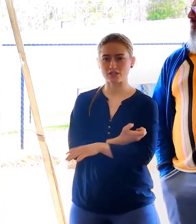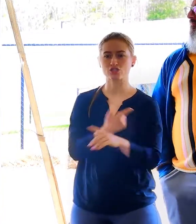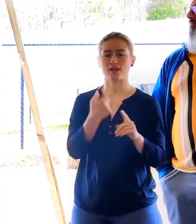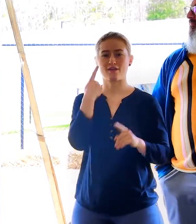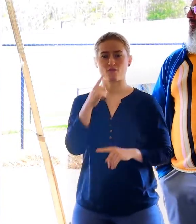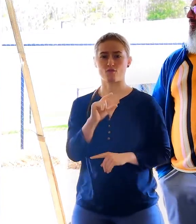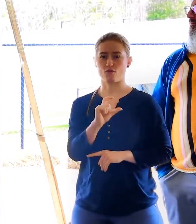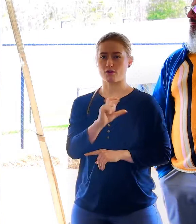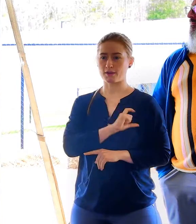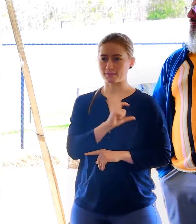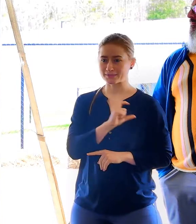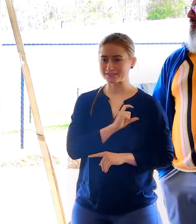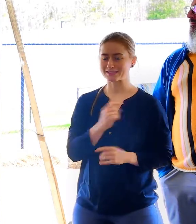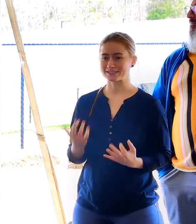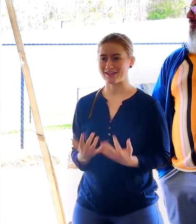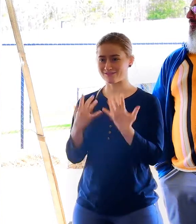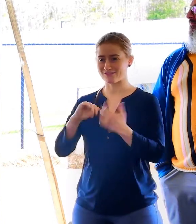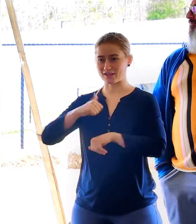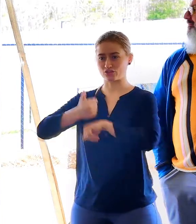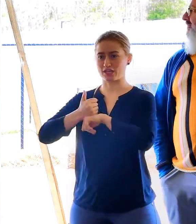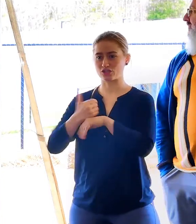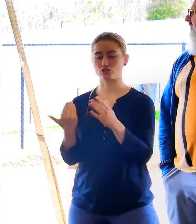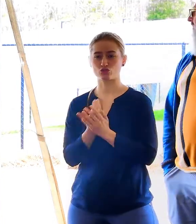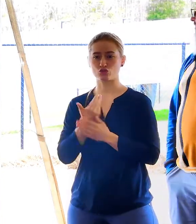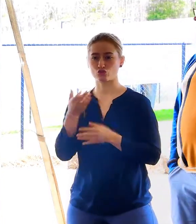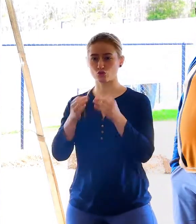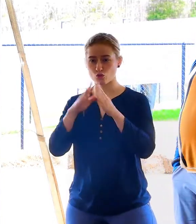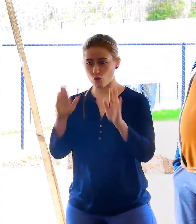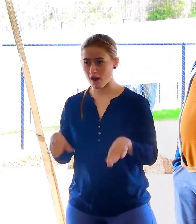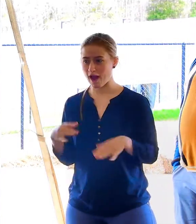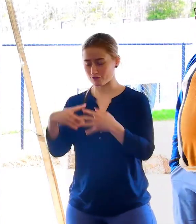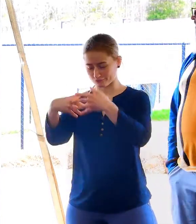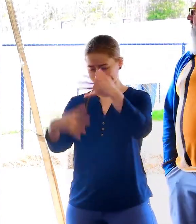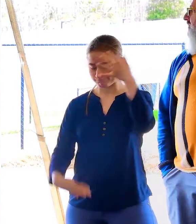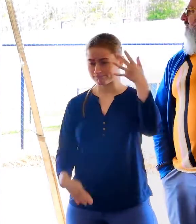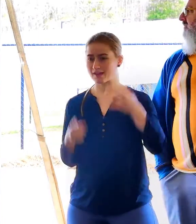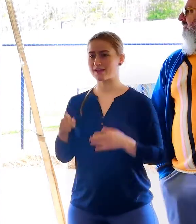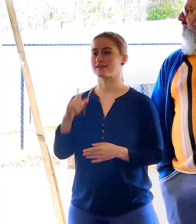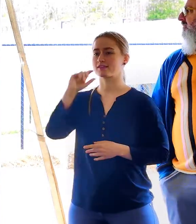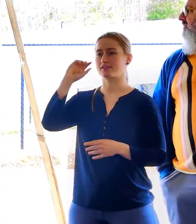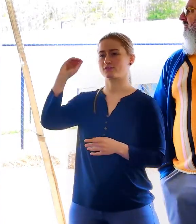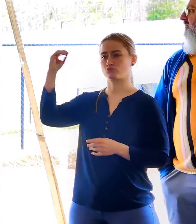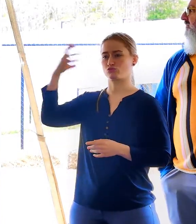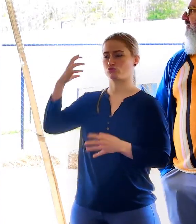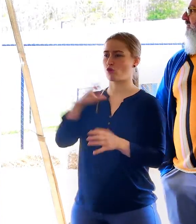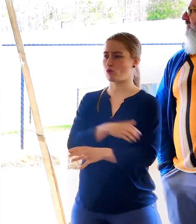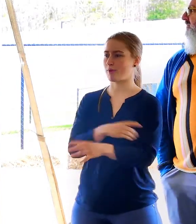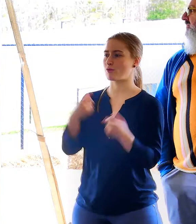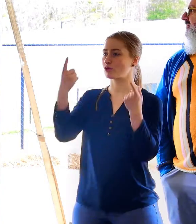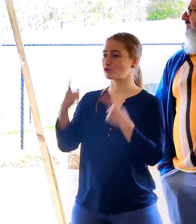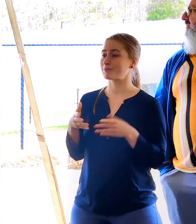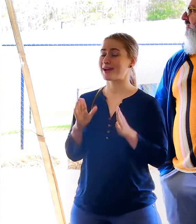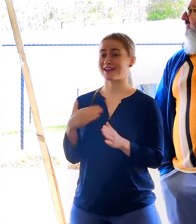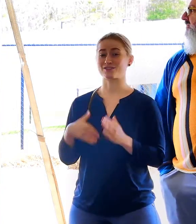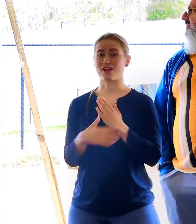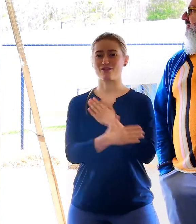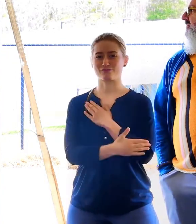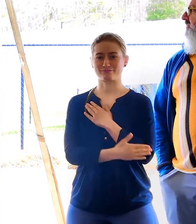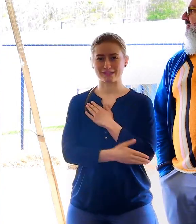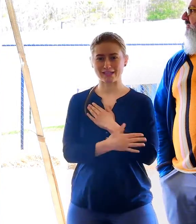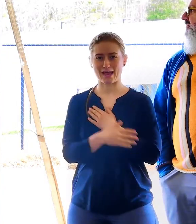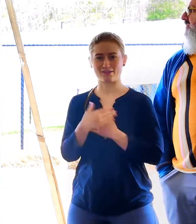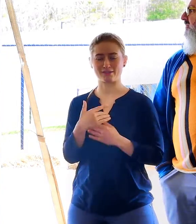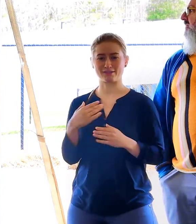and our new Circuit Courthouse, and more. This solar power agreement allows the county to meet our